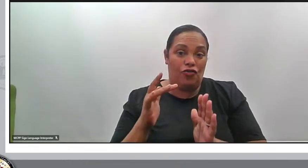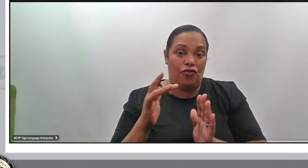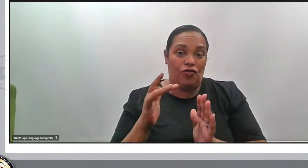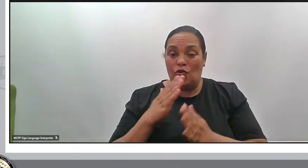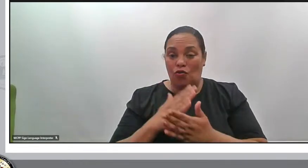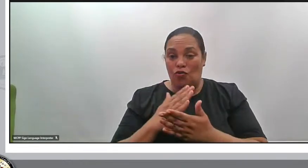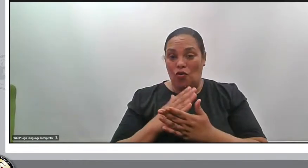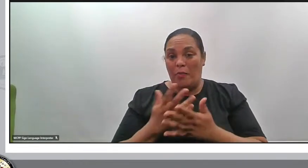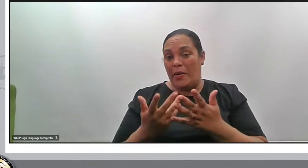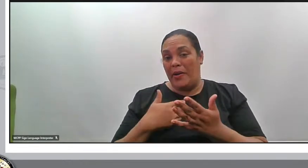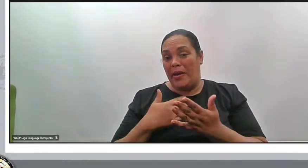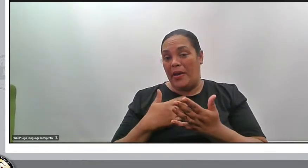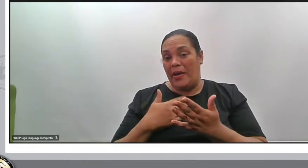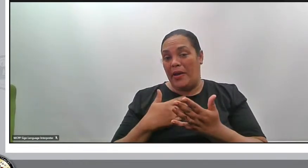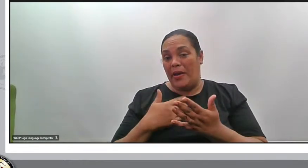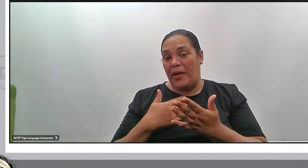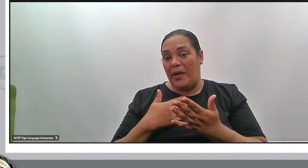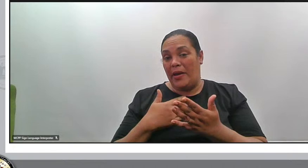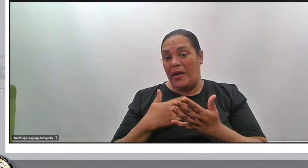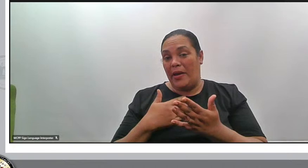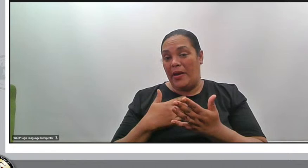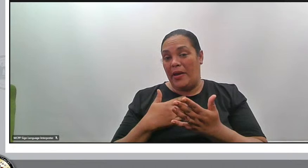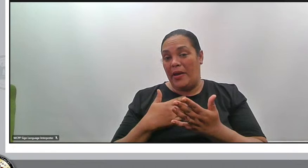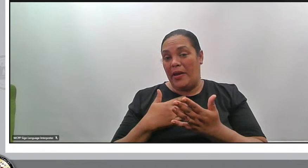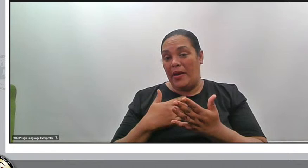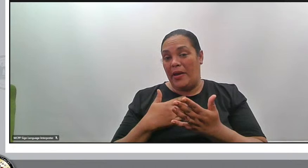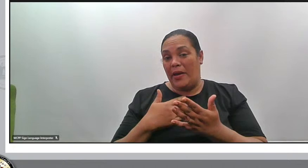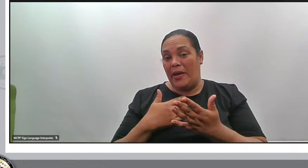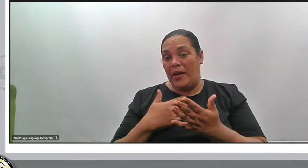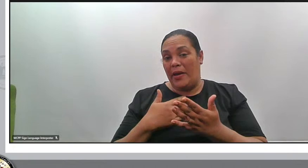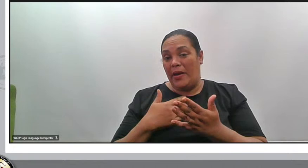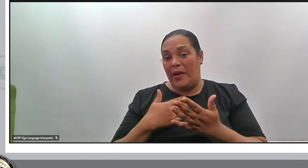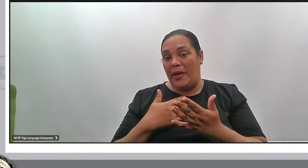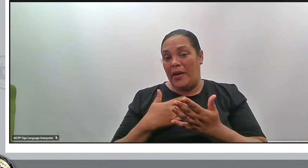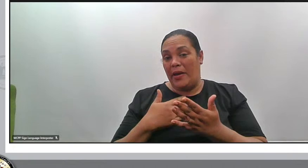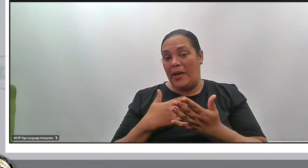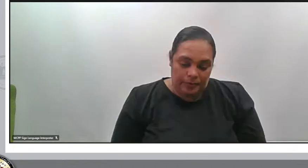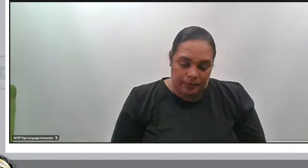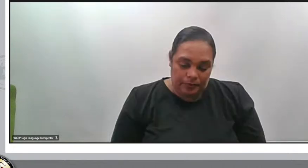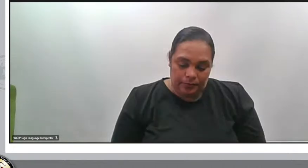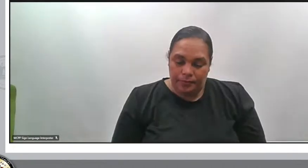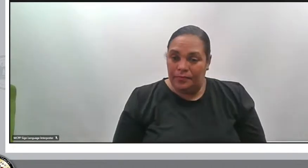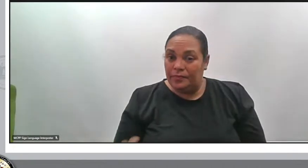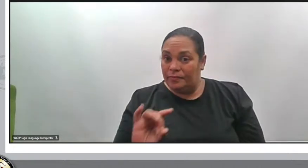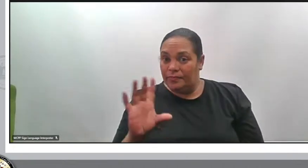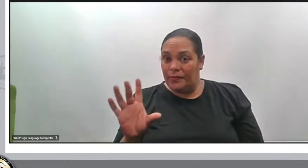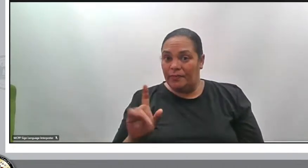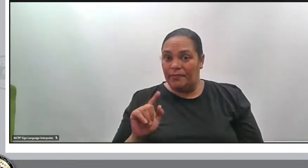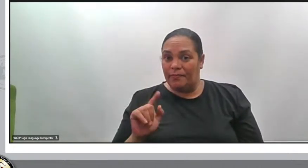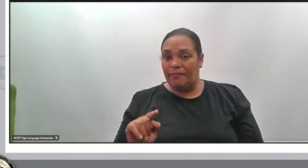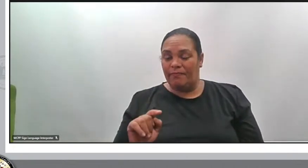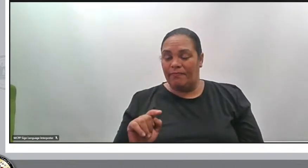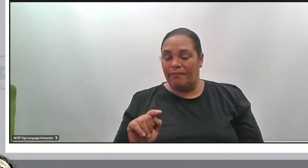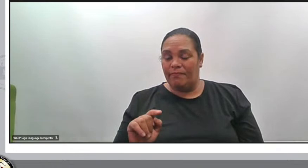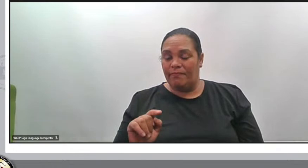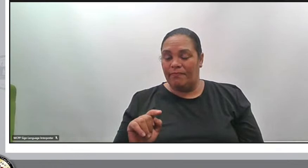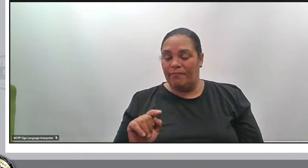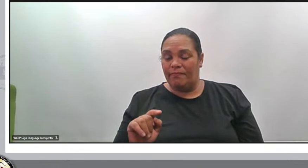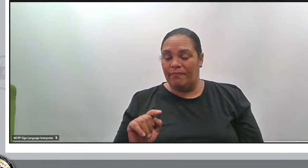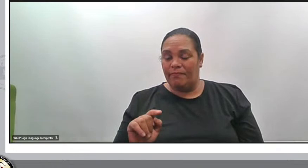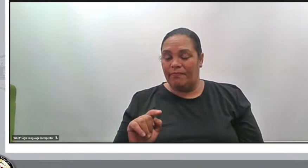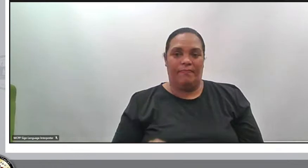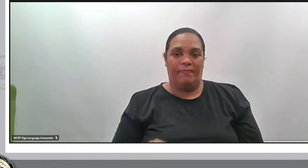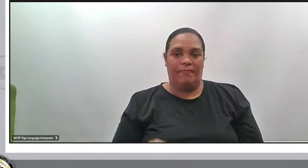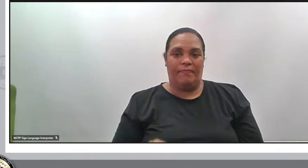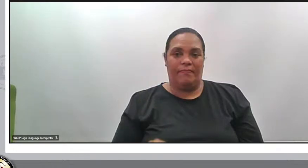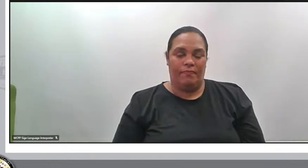continue to the other questions. Honourable Bartman, is that covered? Thank you.